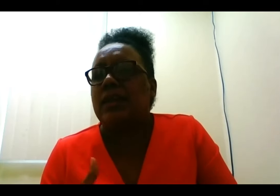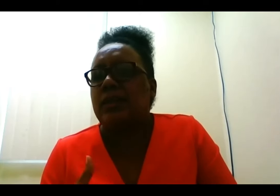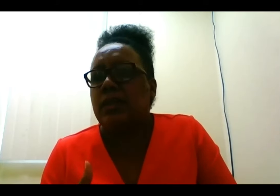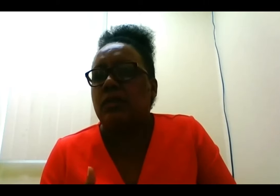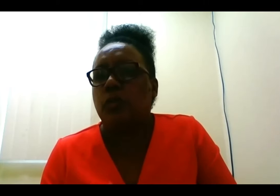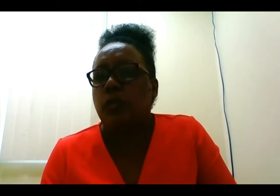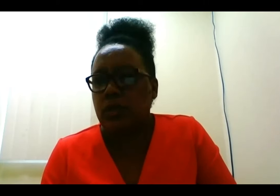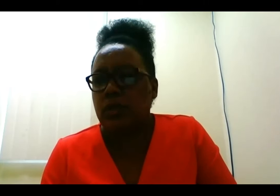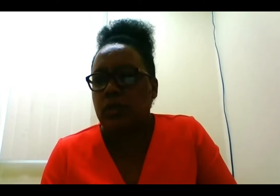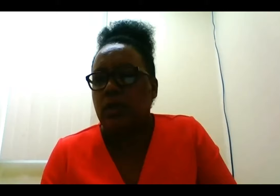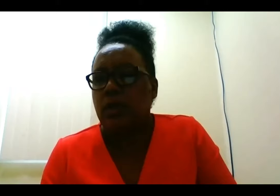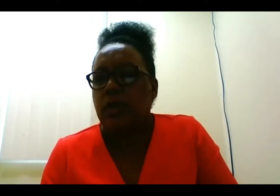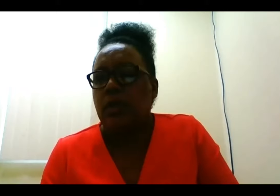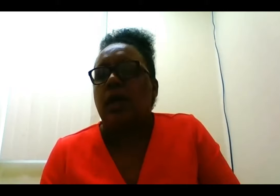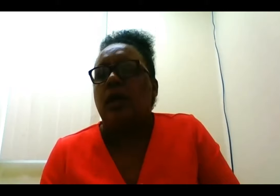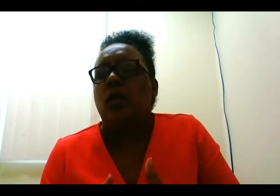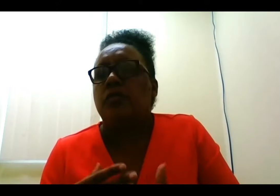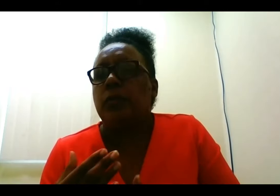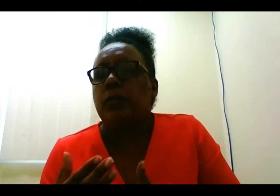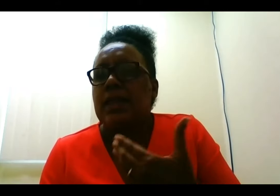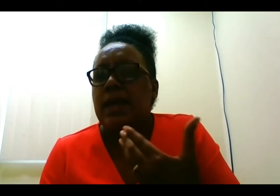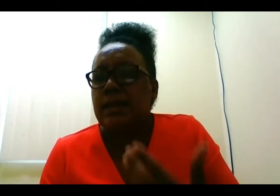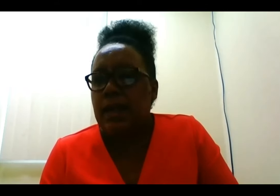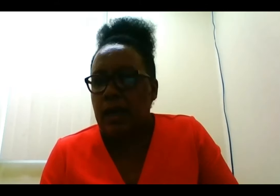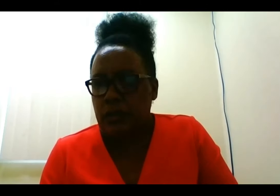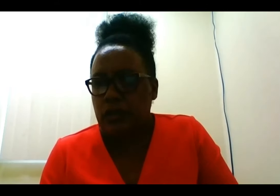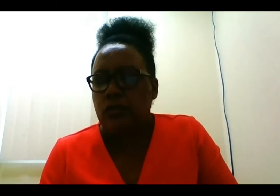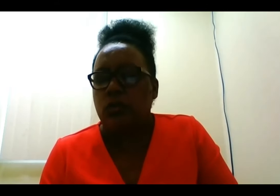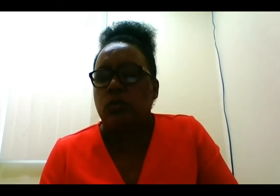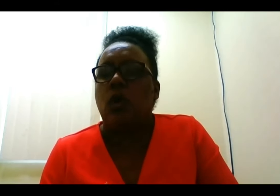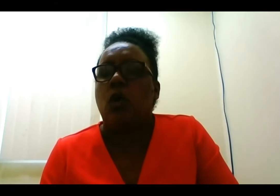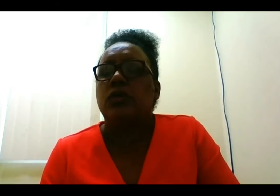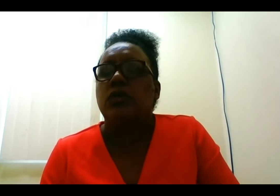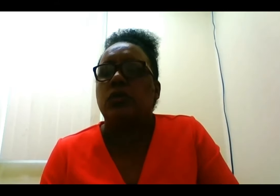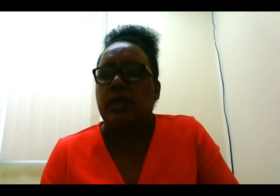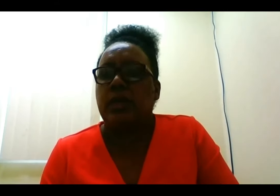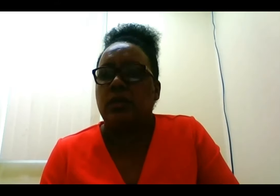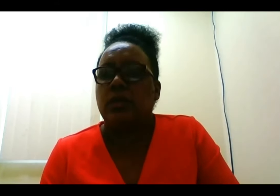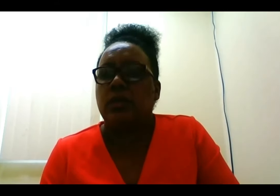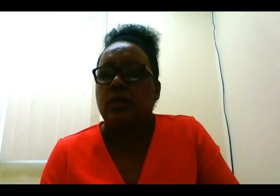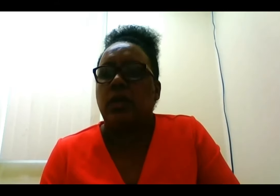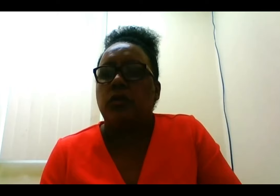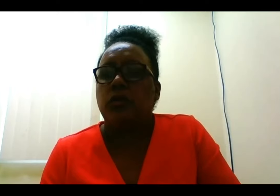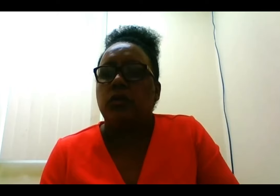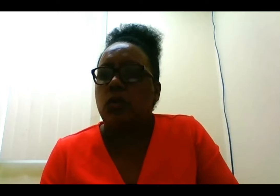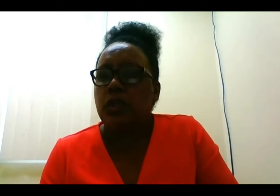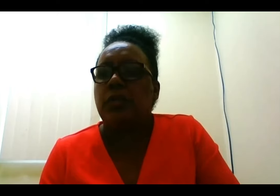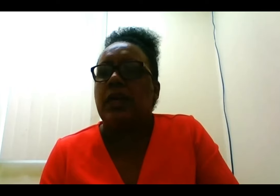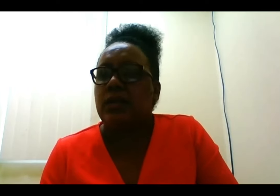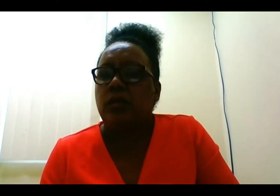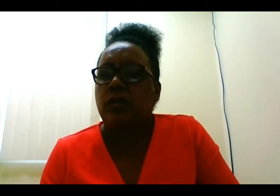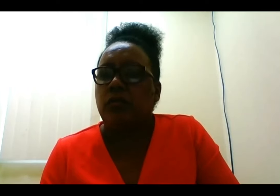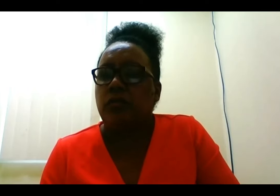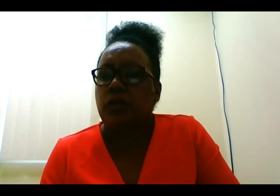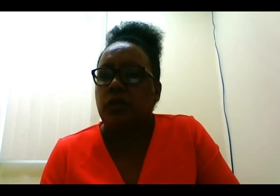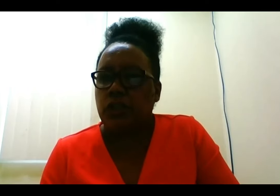providing the support of sign language to our students through social media and television.